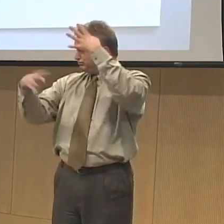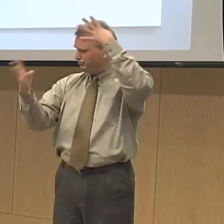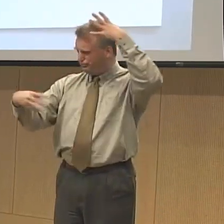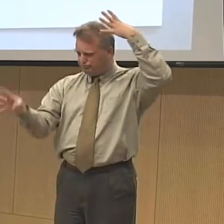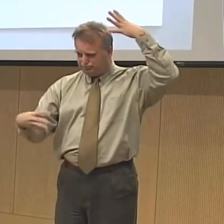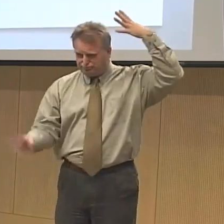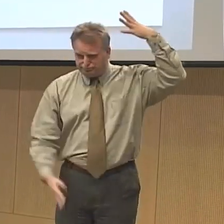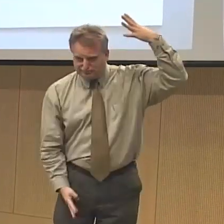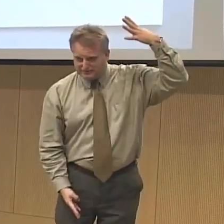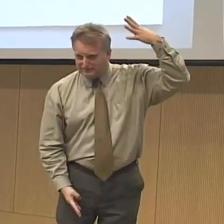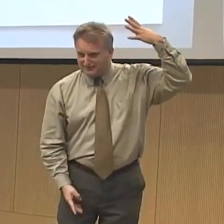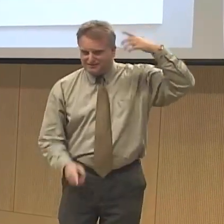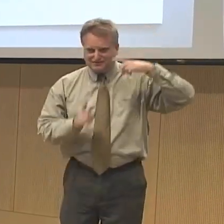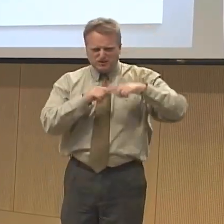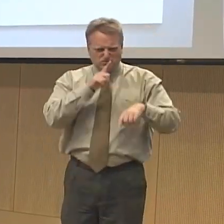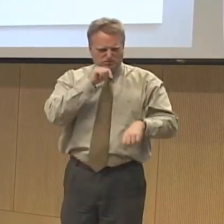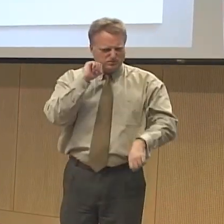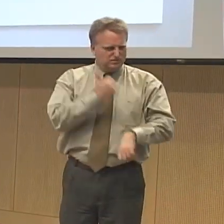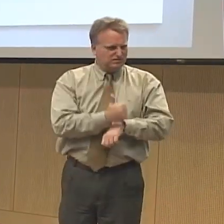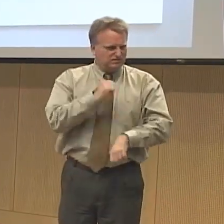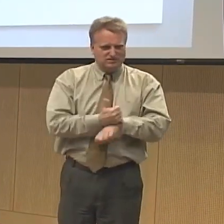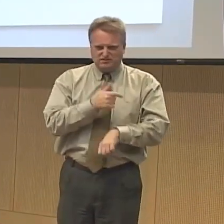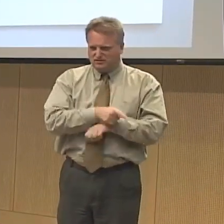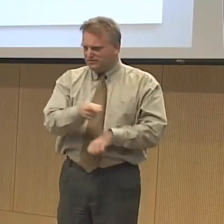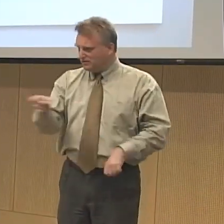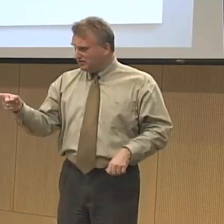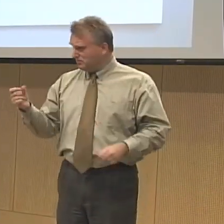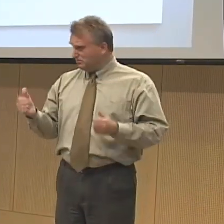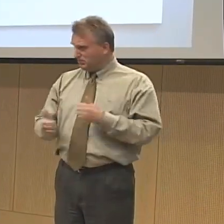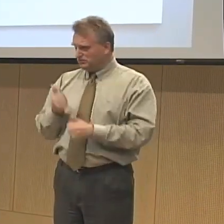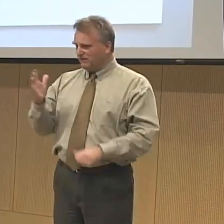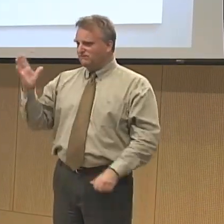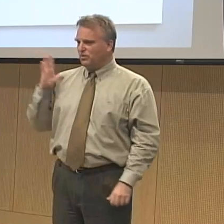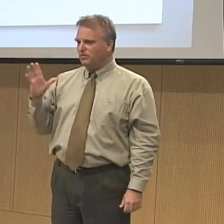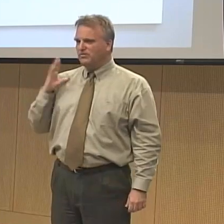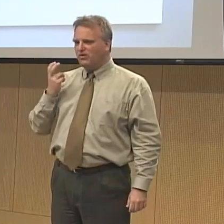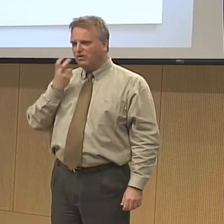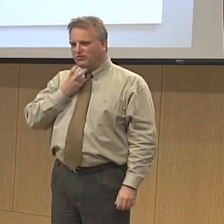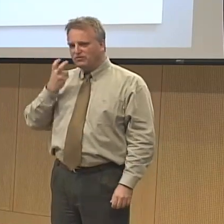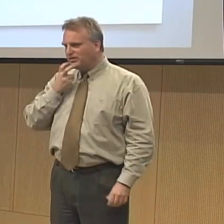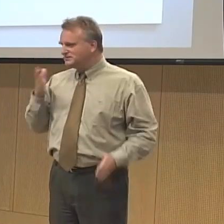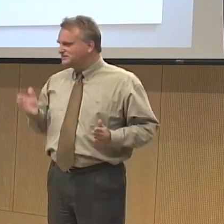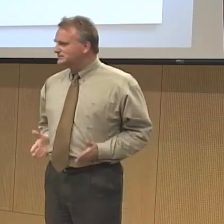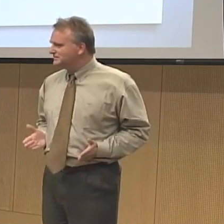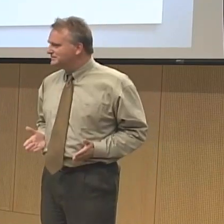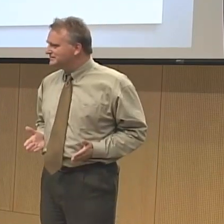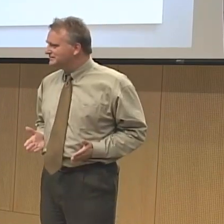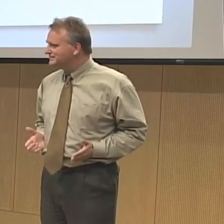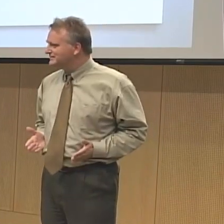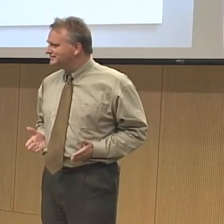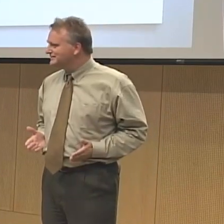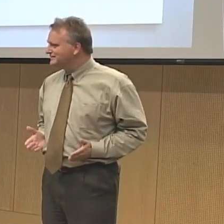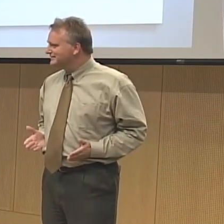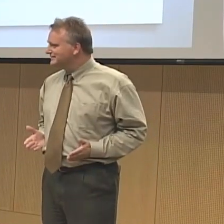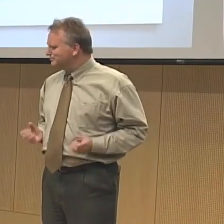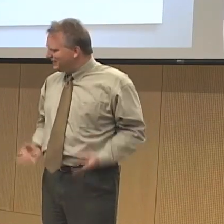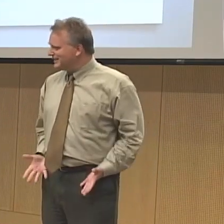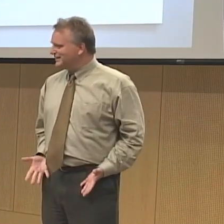countless organizations. Who established all these organizations were formal students who were raised orally. Many of